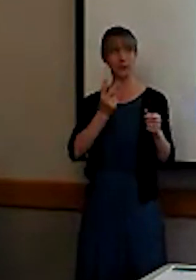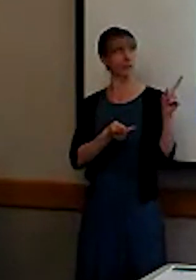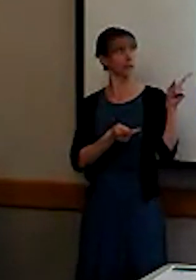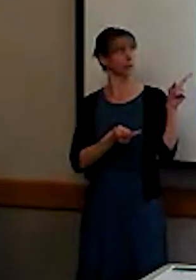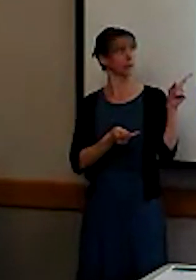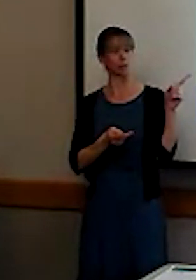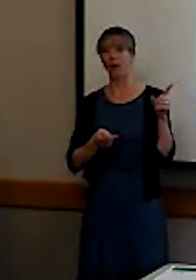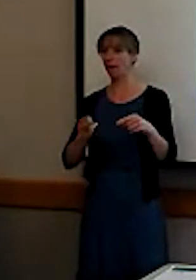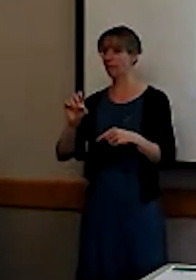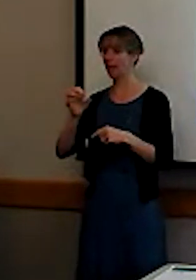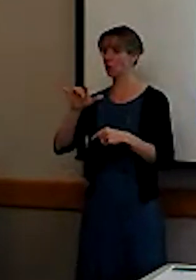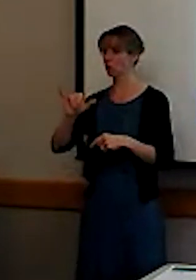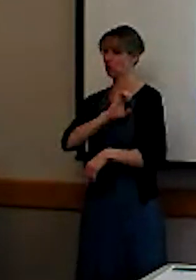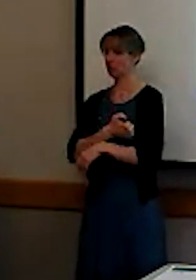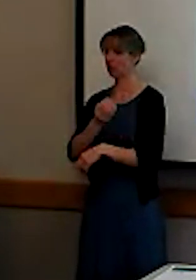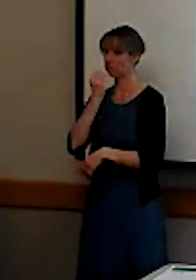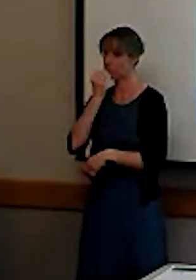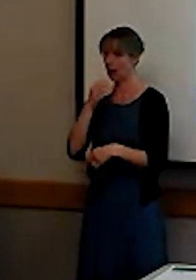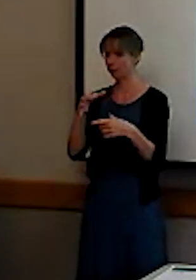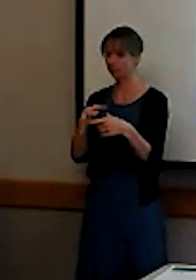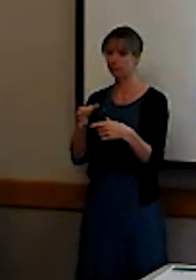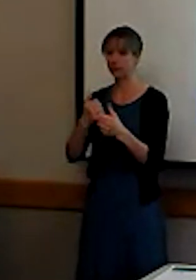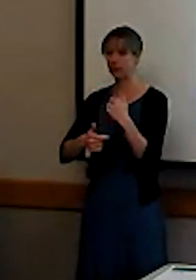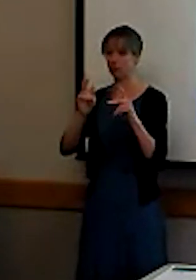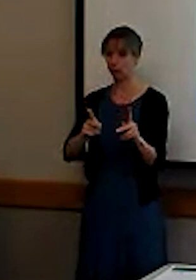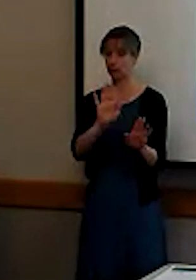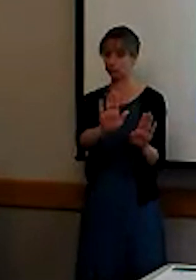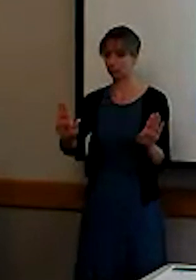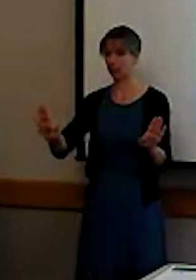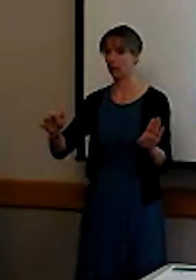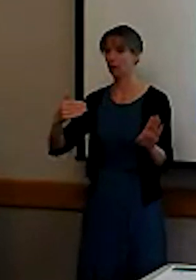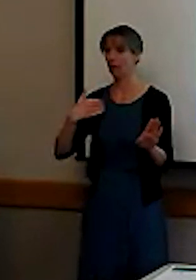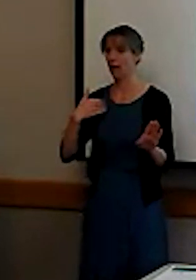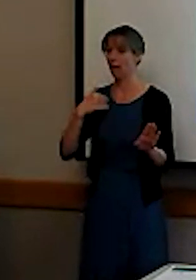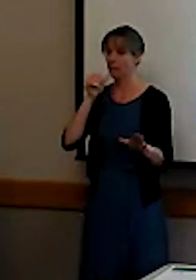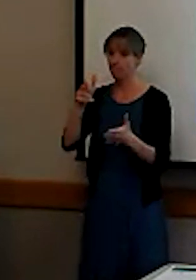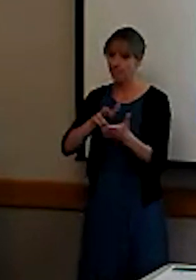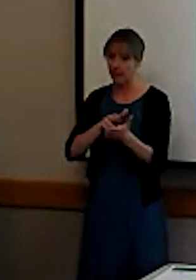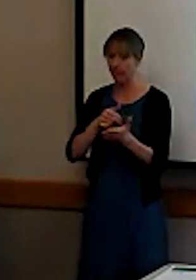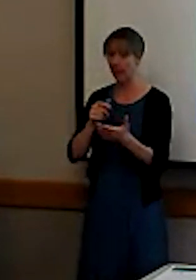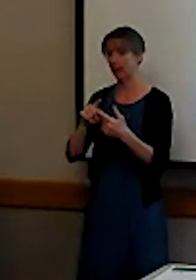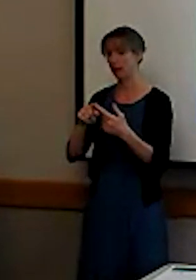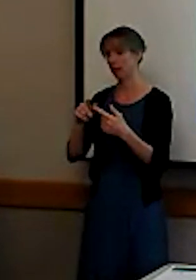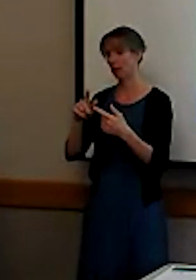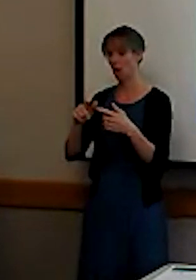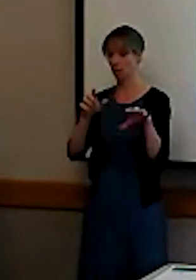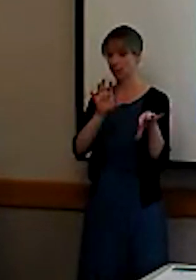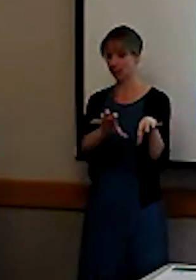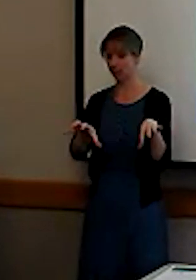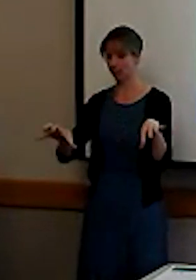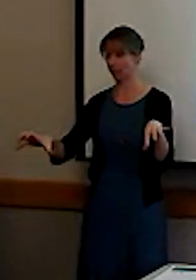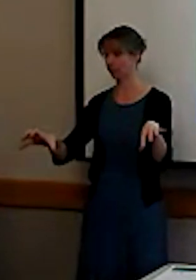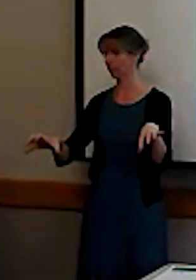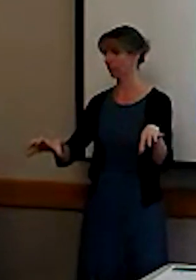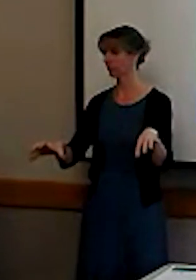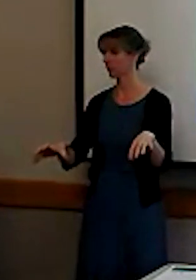we made energy bites in this one. So I have each group or each person had the peanut butter, all the things displayed